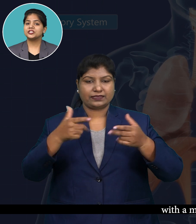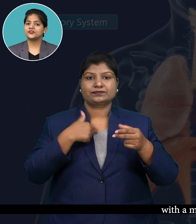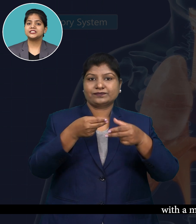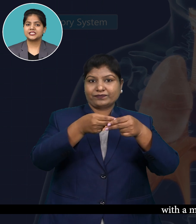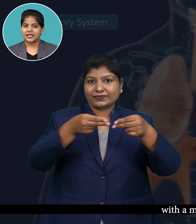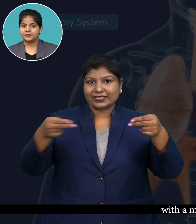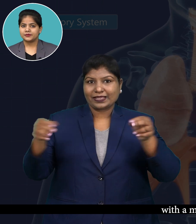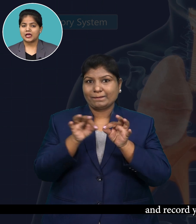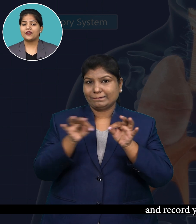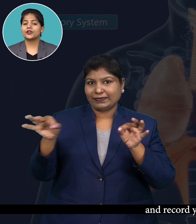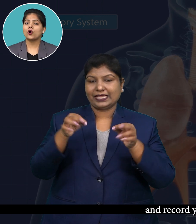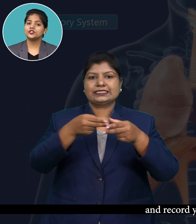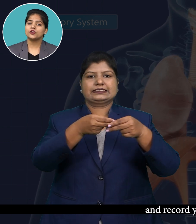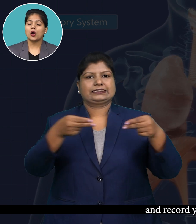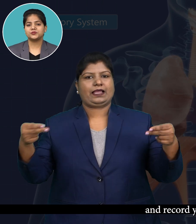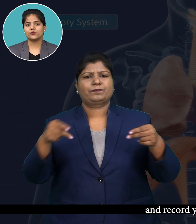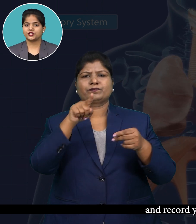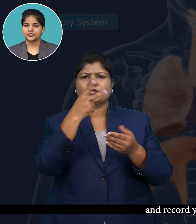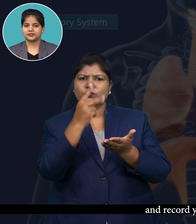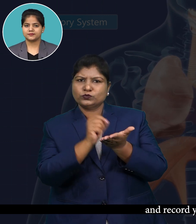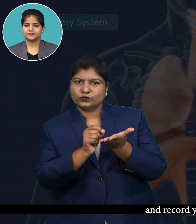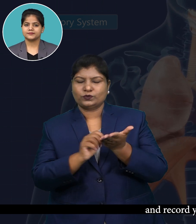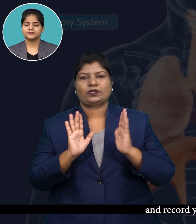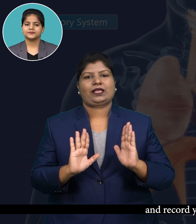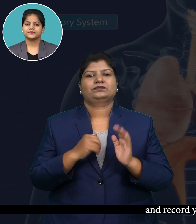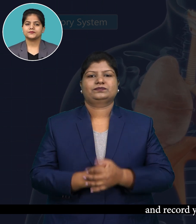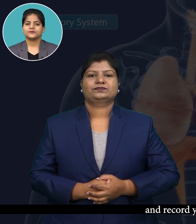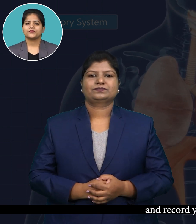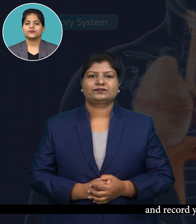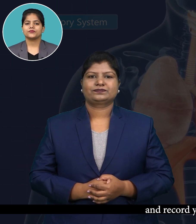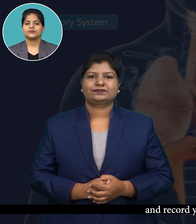with a measuring tape and record your observations.